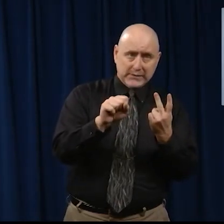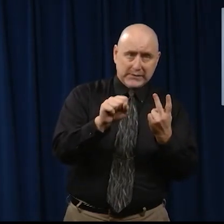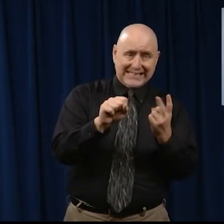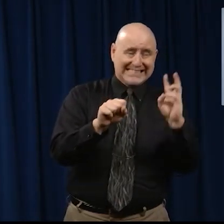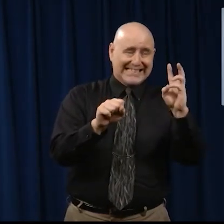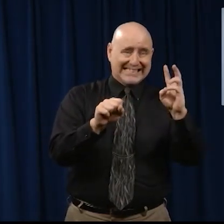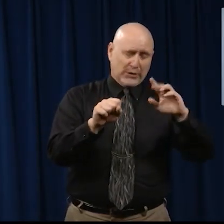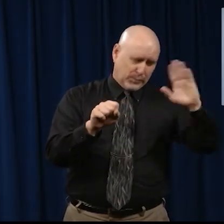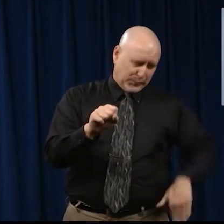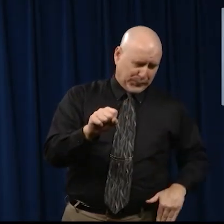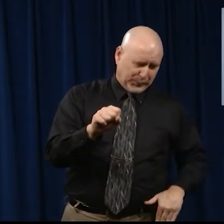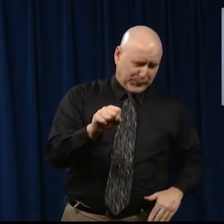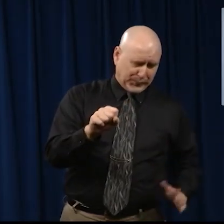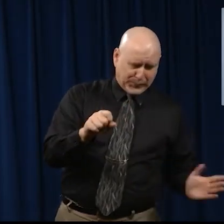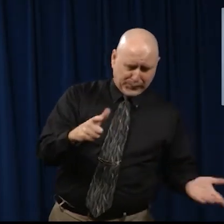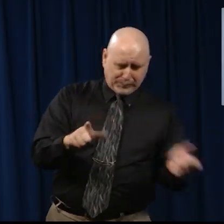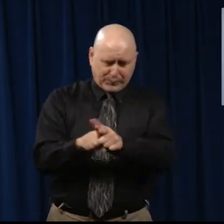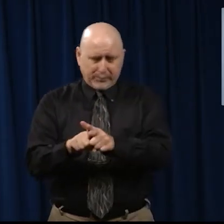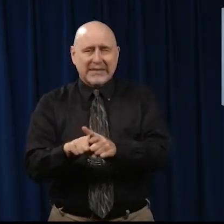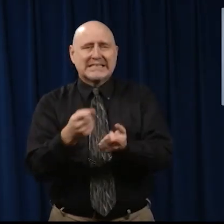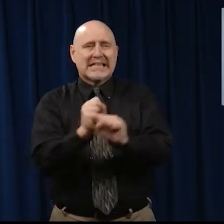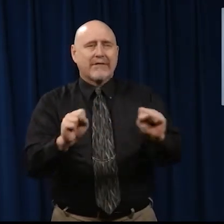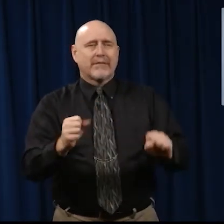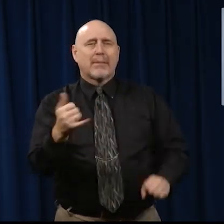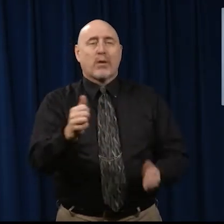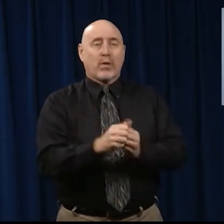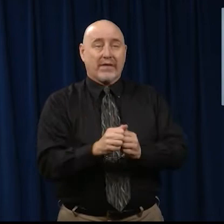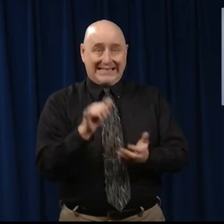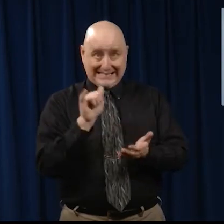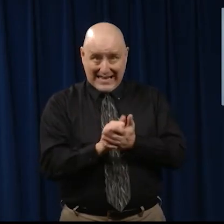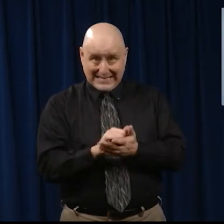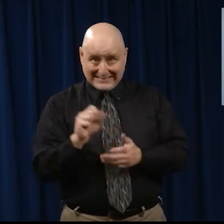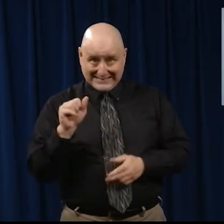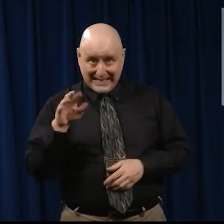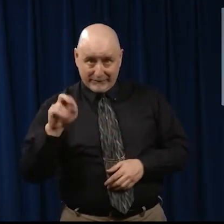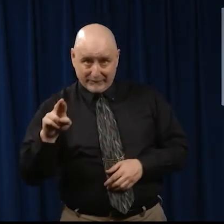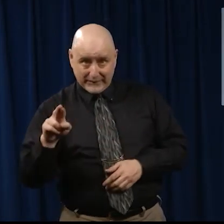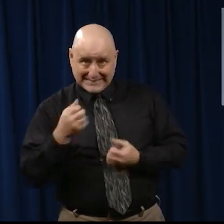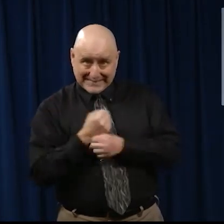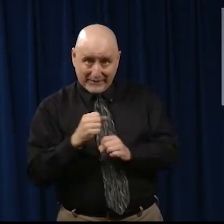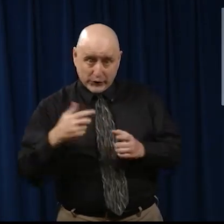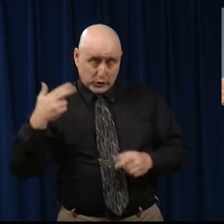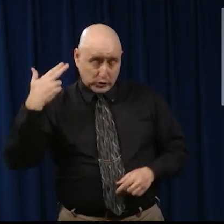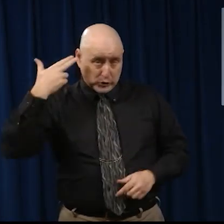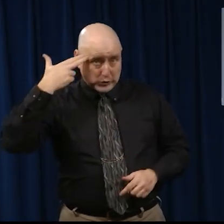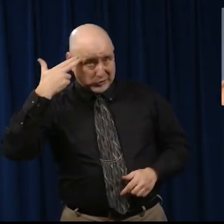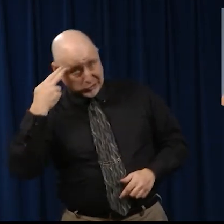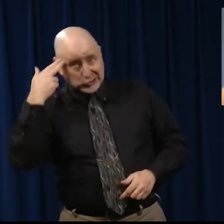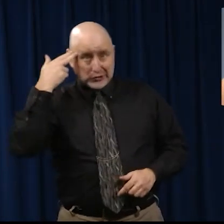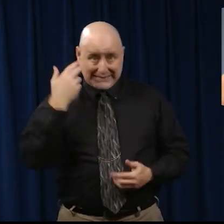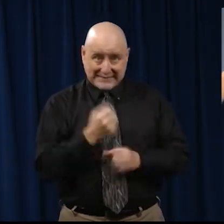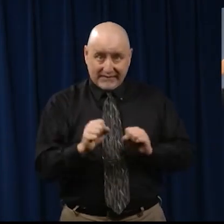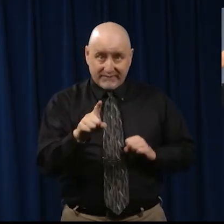cylinders. They spin it around, flip it around, and say, oh, now here, this is safe for you to play with. Is it now safe for you to pull the trigger and stick it up to your